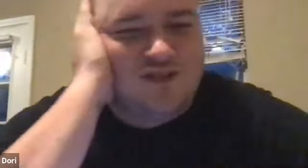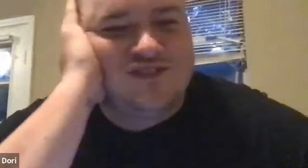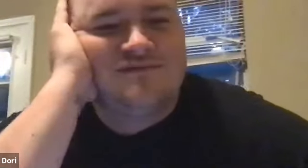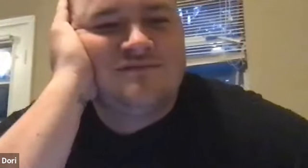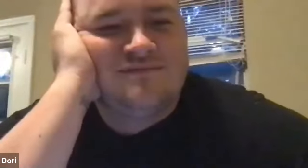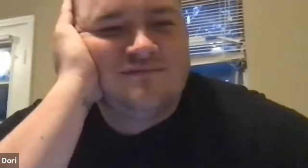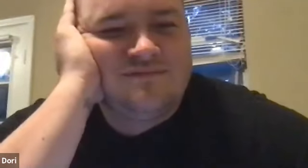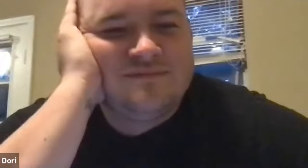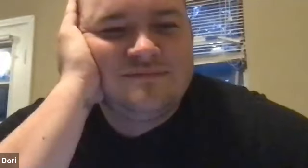first. Okay.